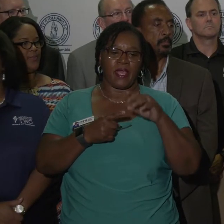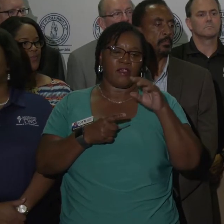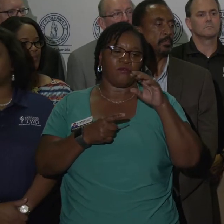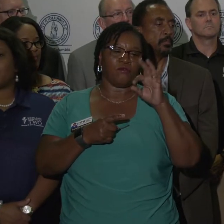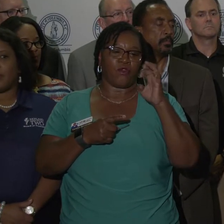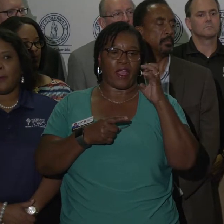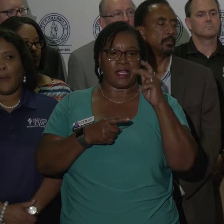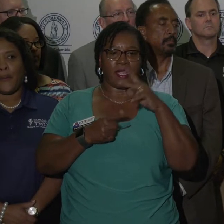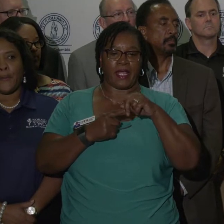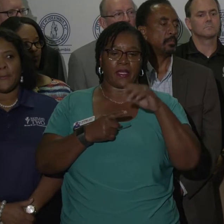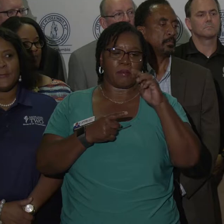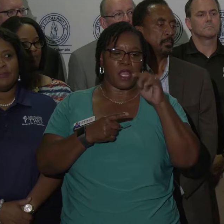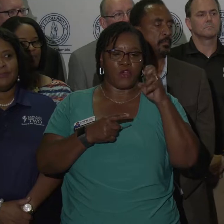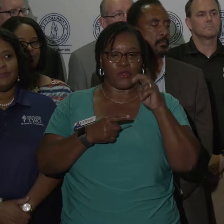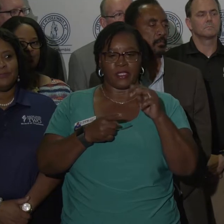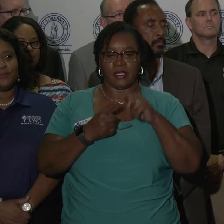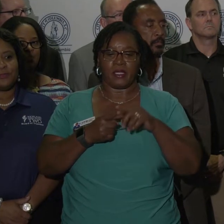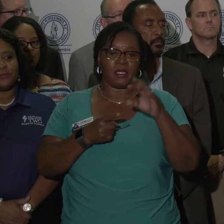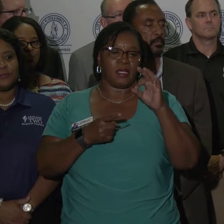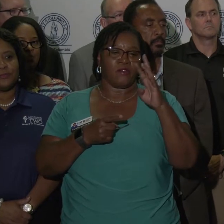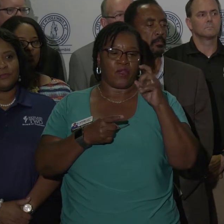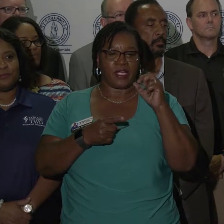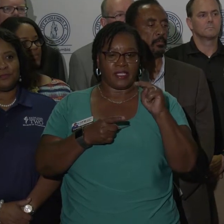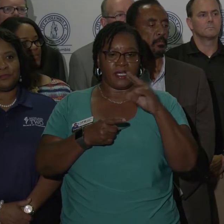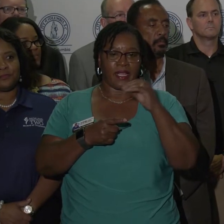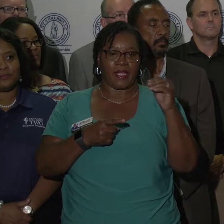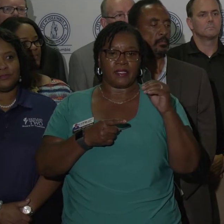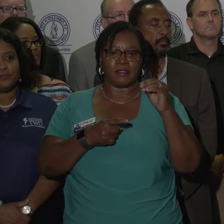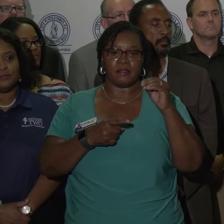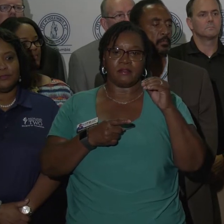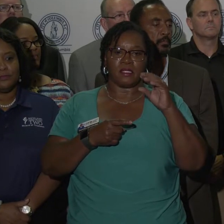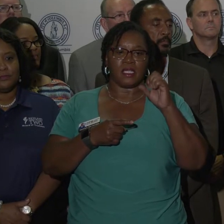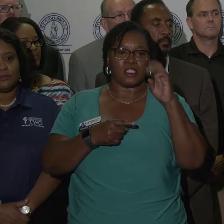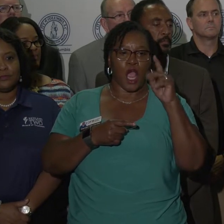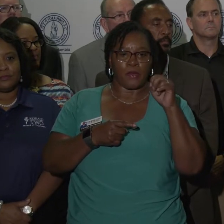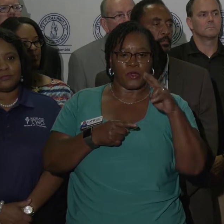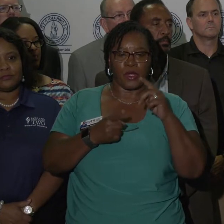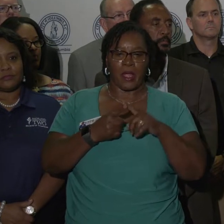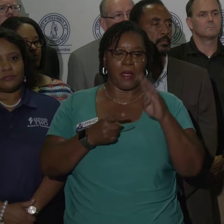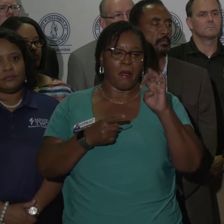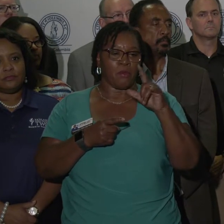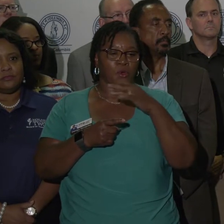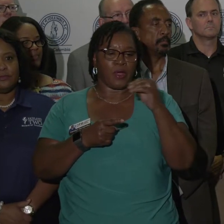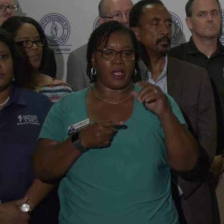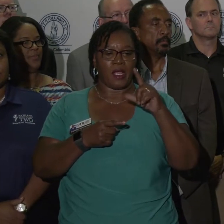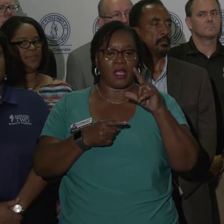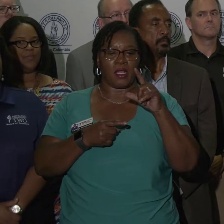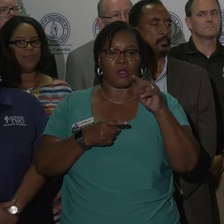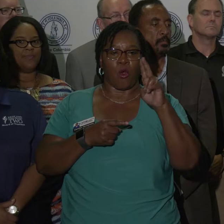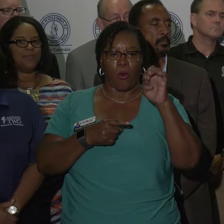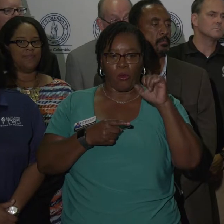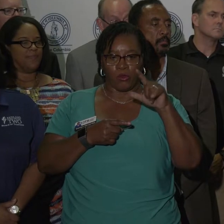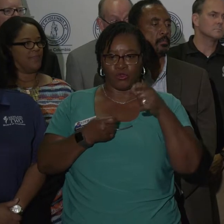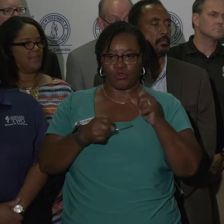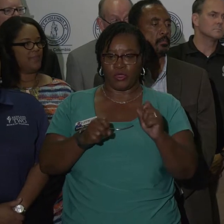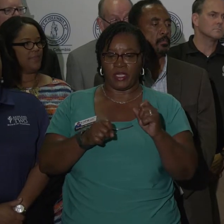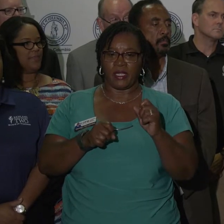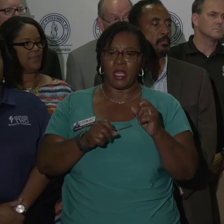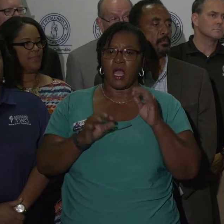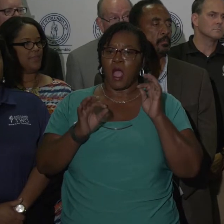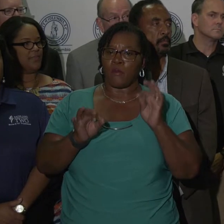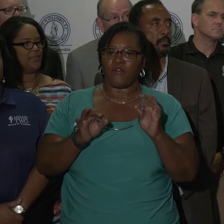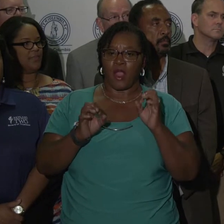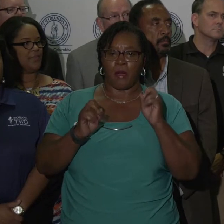Streets, Franklin and Sumter Streets, Columbia College at North Main, Bull and Laurel Streets. Probably a